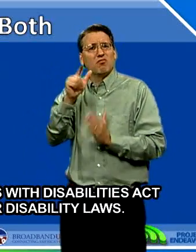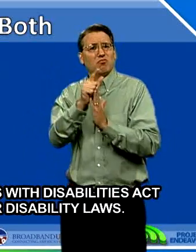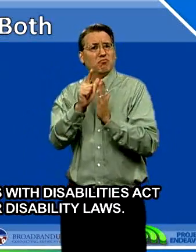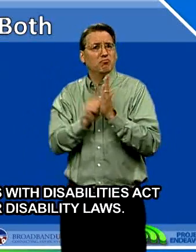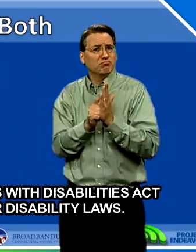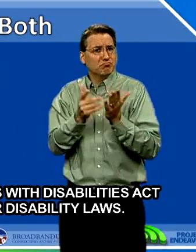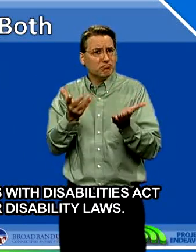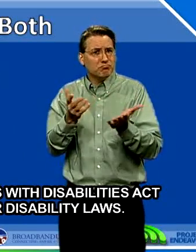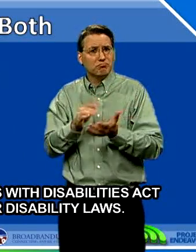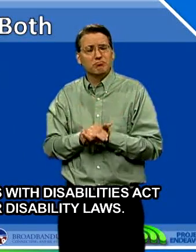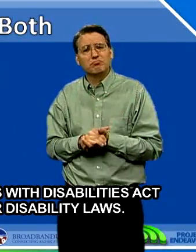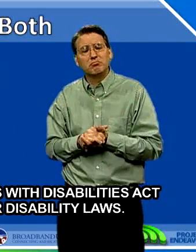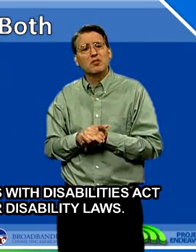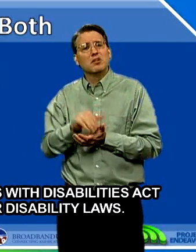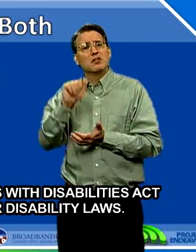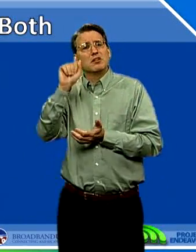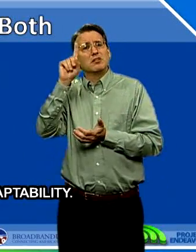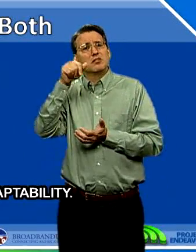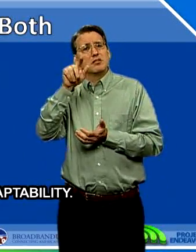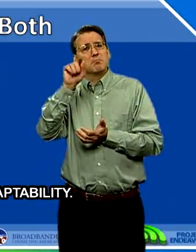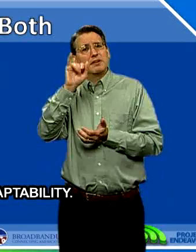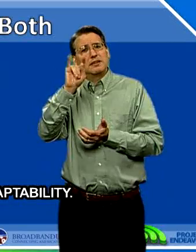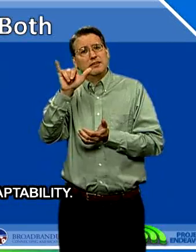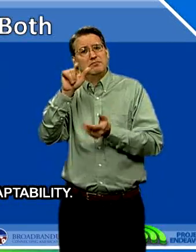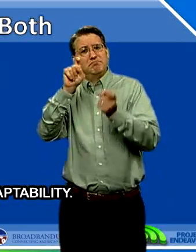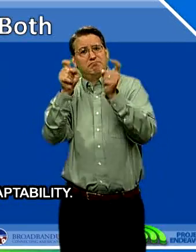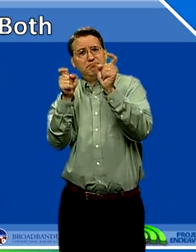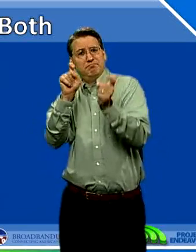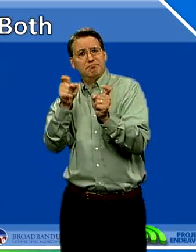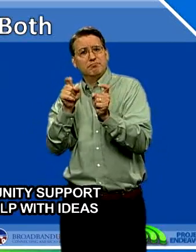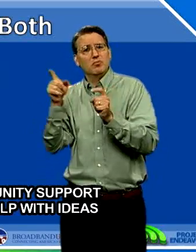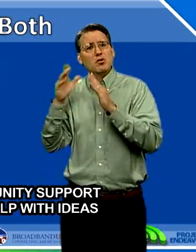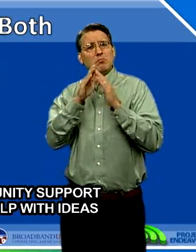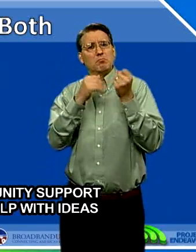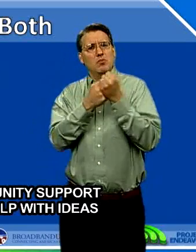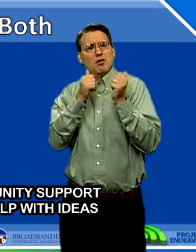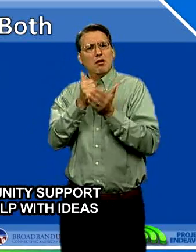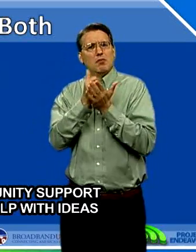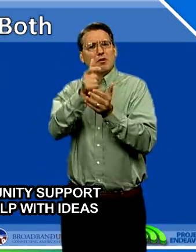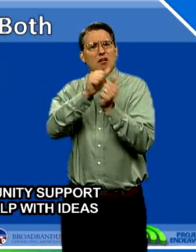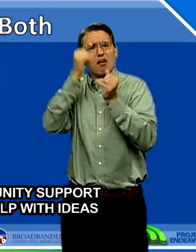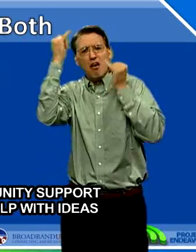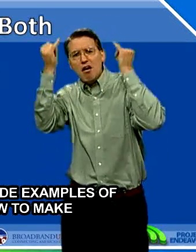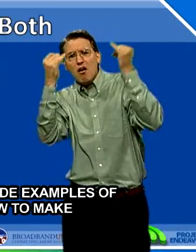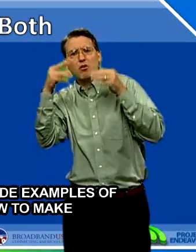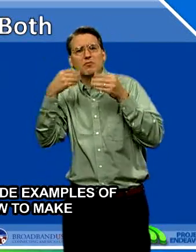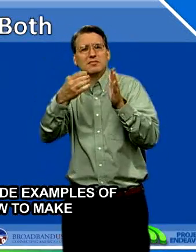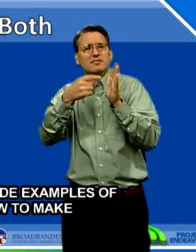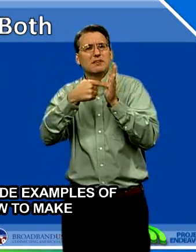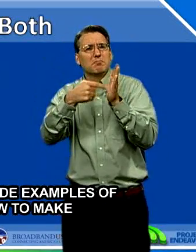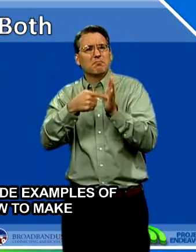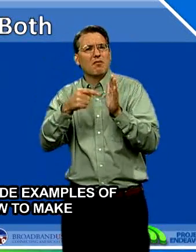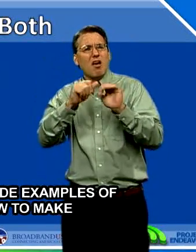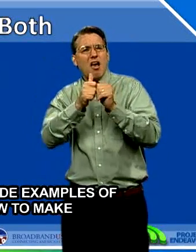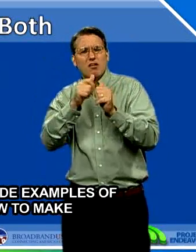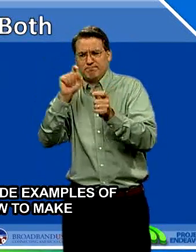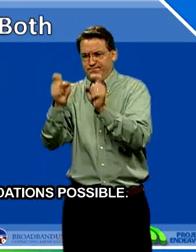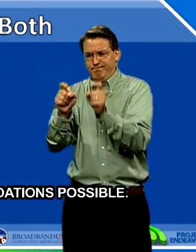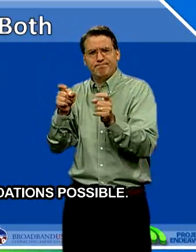and other disability laws. Adaptability. Community support can help with ideas or provide examples of how to make